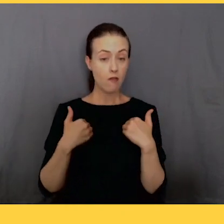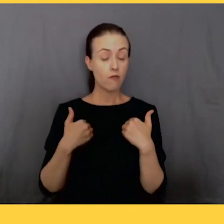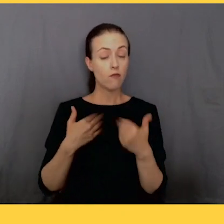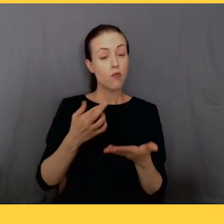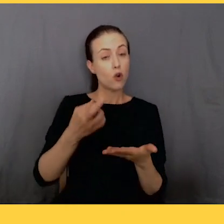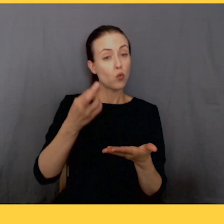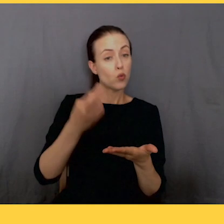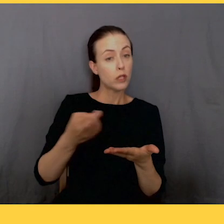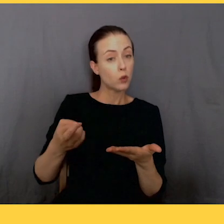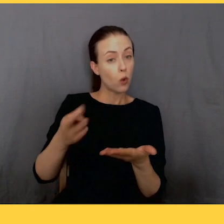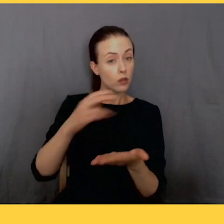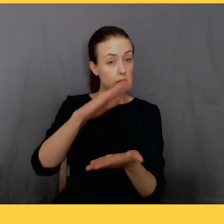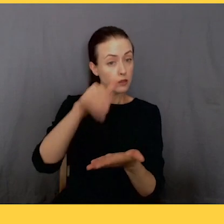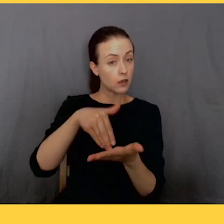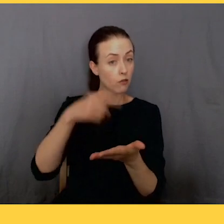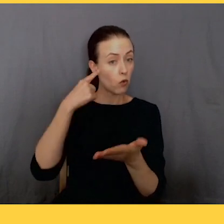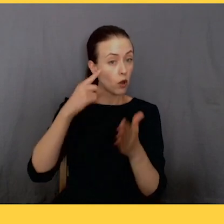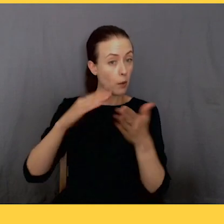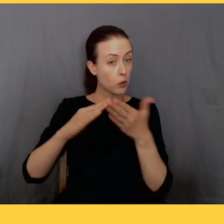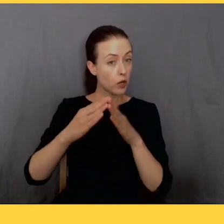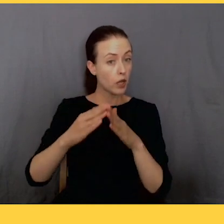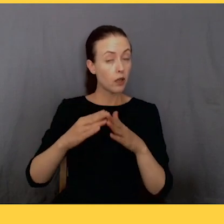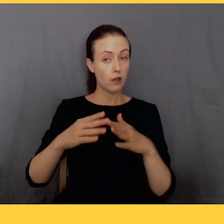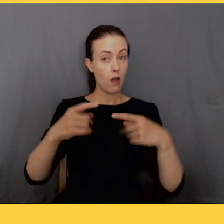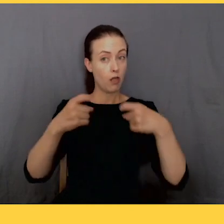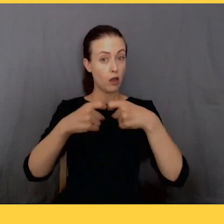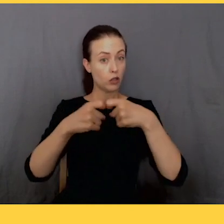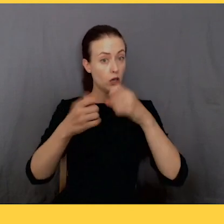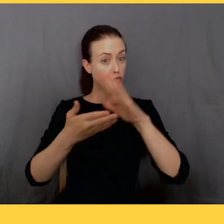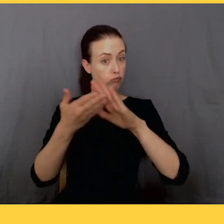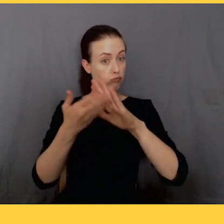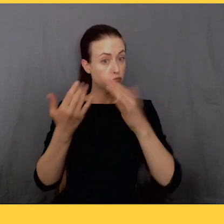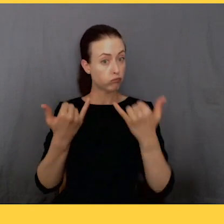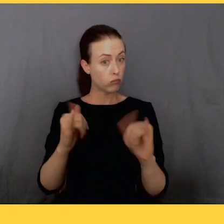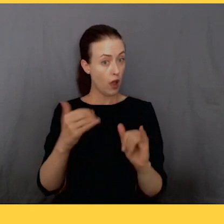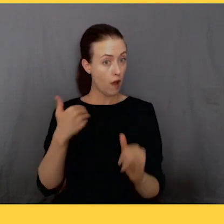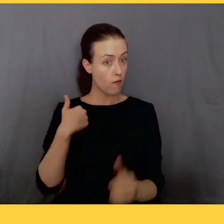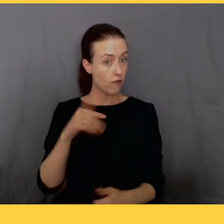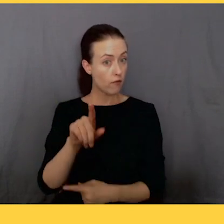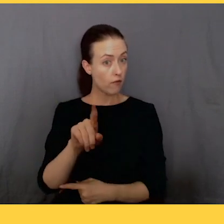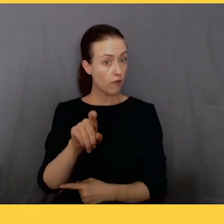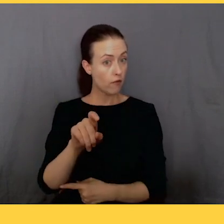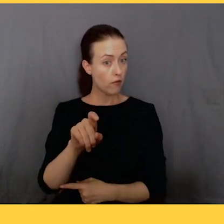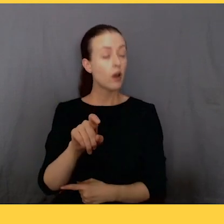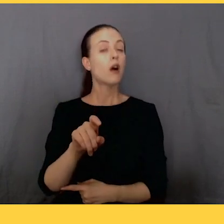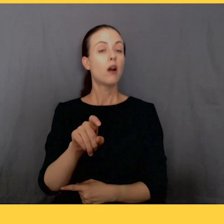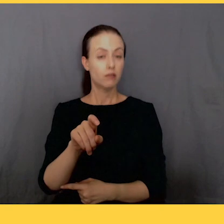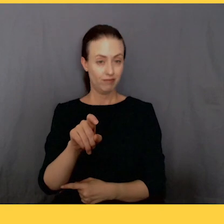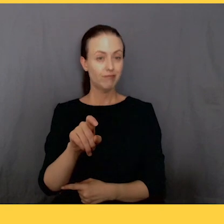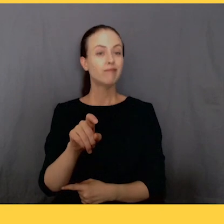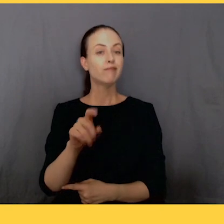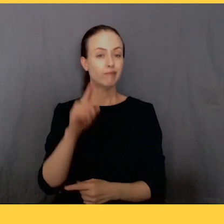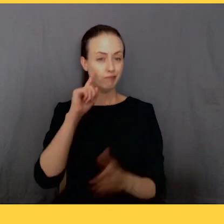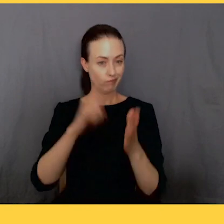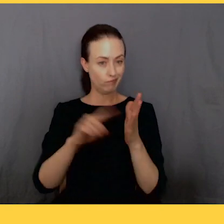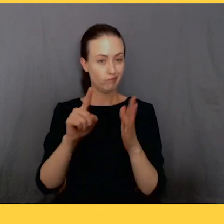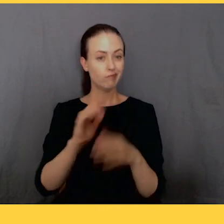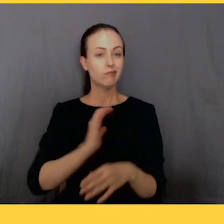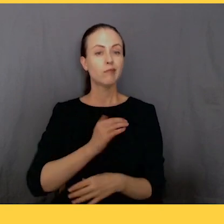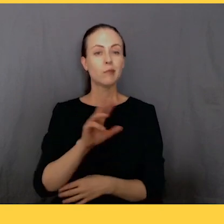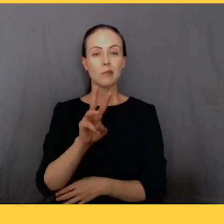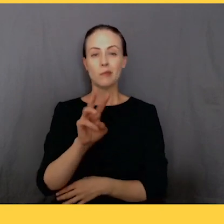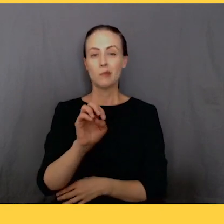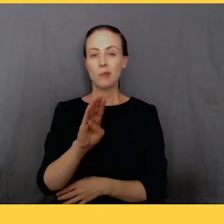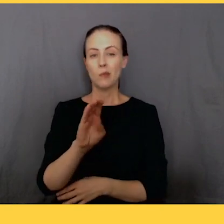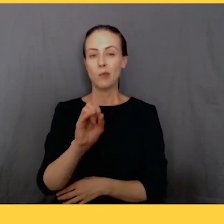is energized that can help provide services to the customers during that time, as well as community crew vehicles. Where have we